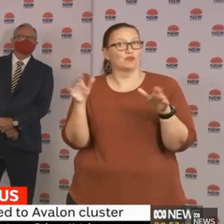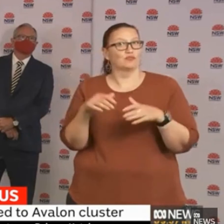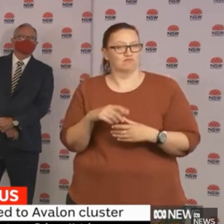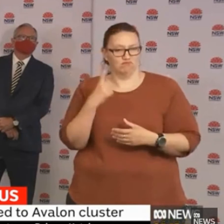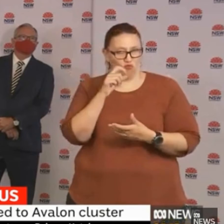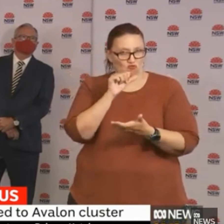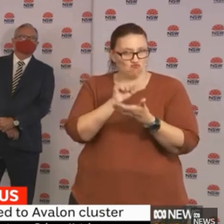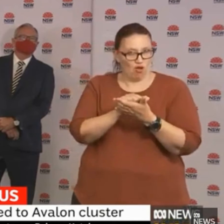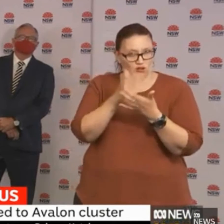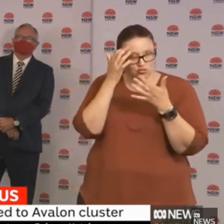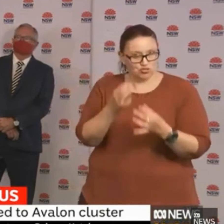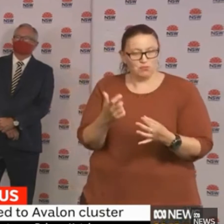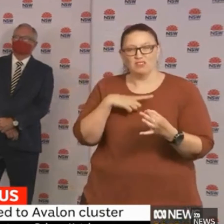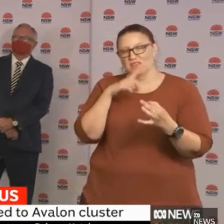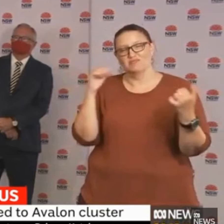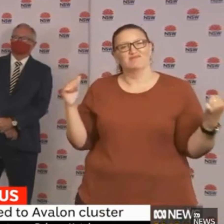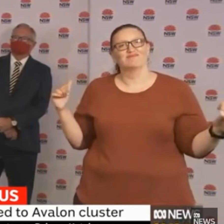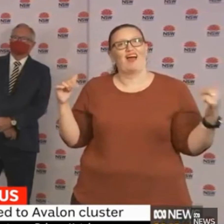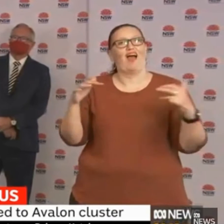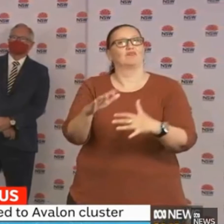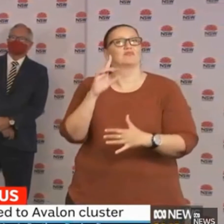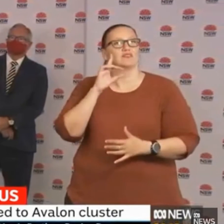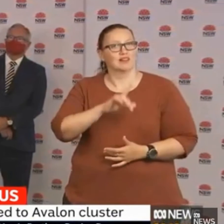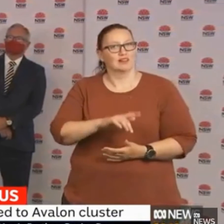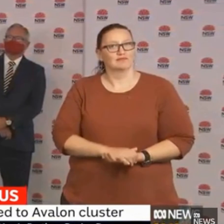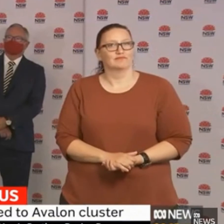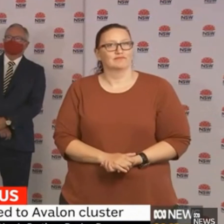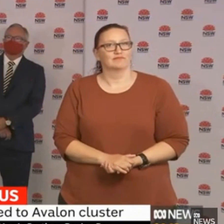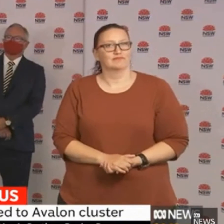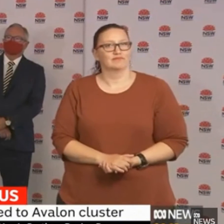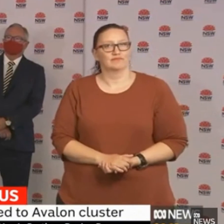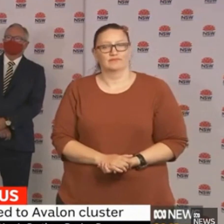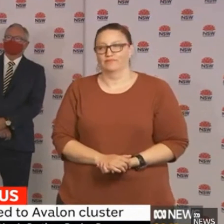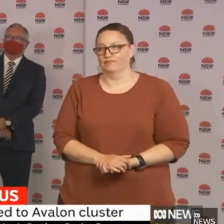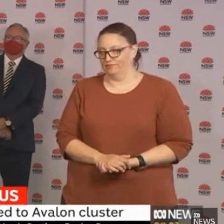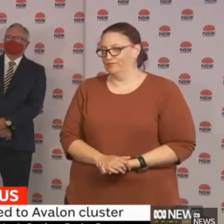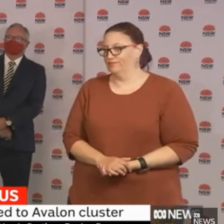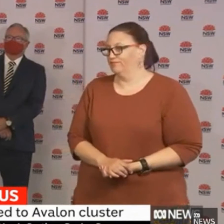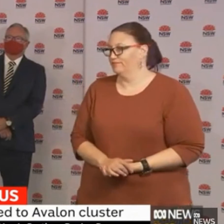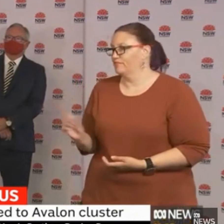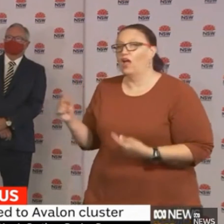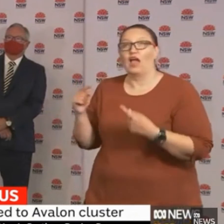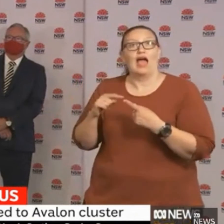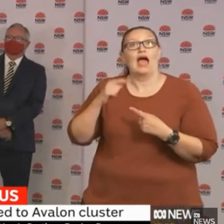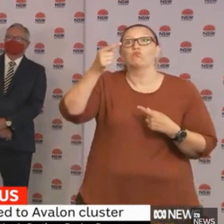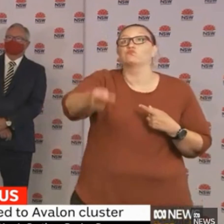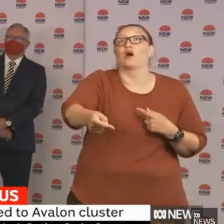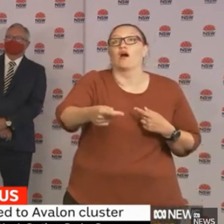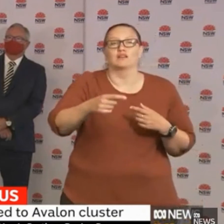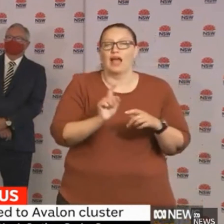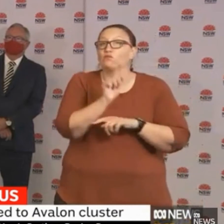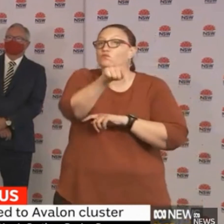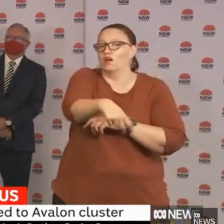many people there yesterday? So just to be clear, outdoor environments are actually much safer than indoor